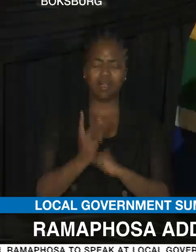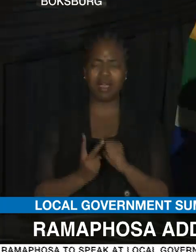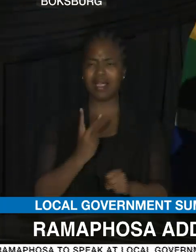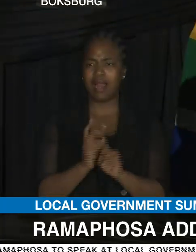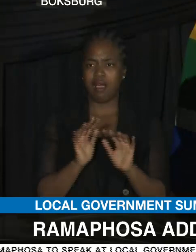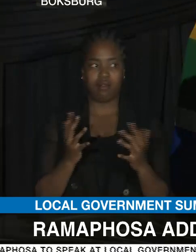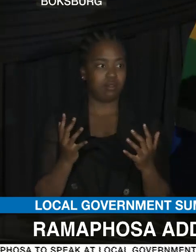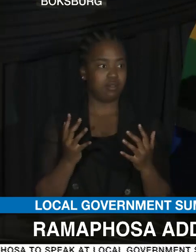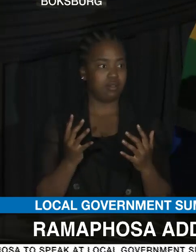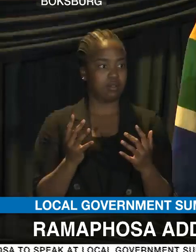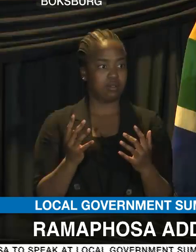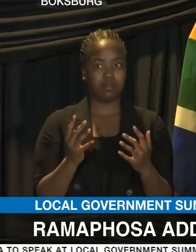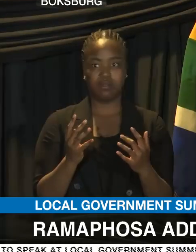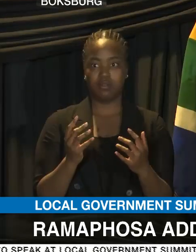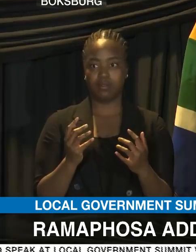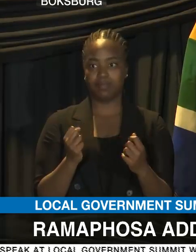redefine